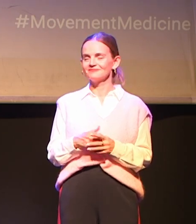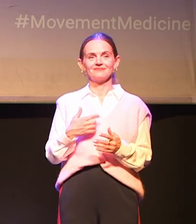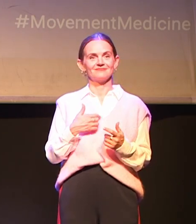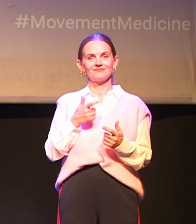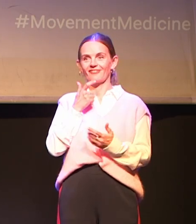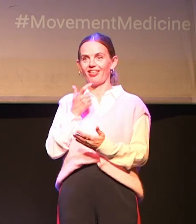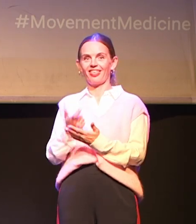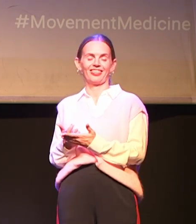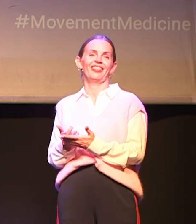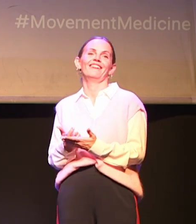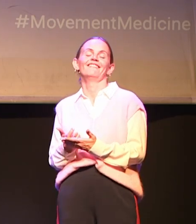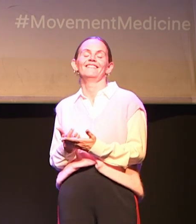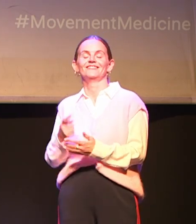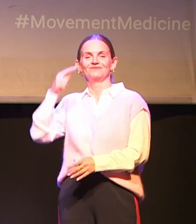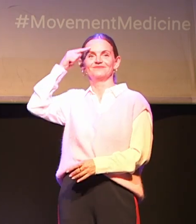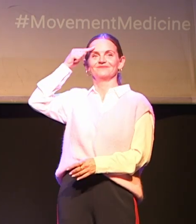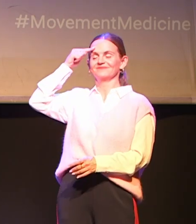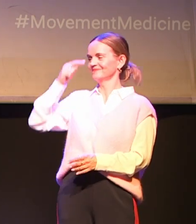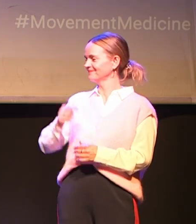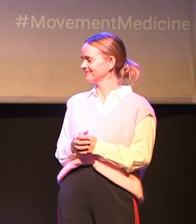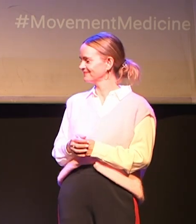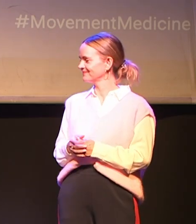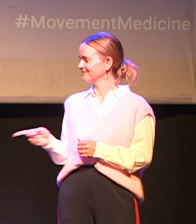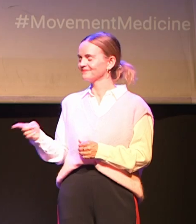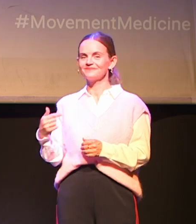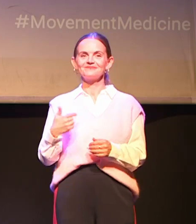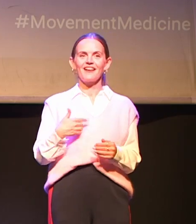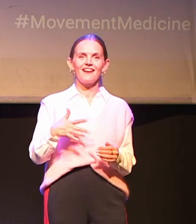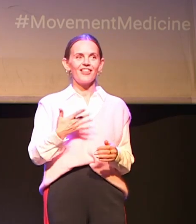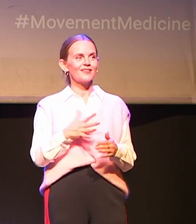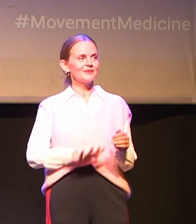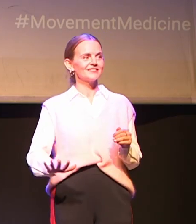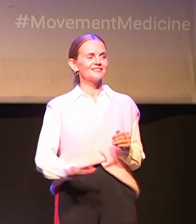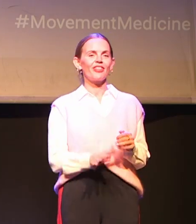I'm still in the last conversation. In um, the Southern Church.